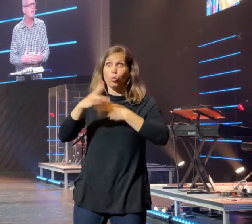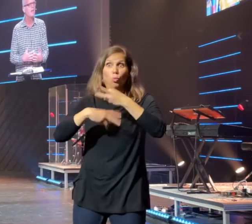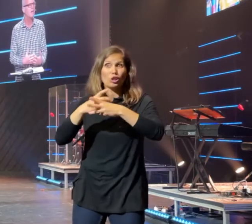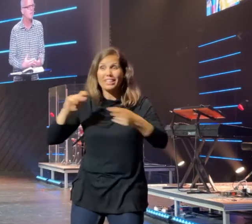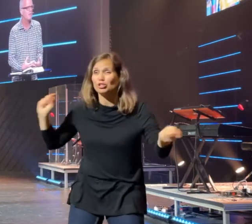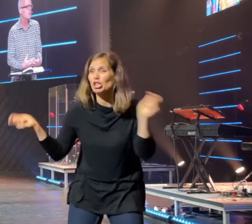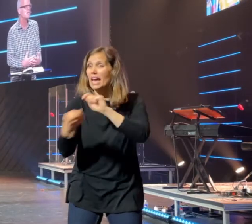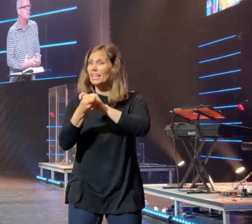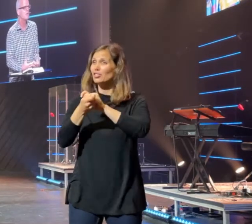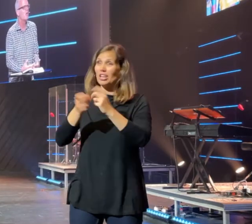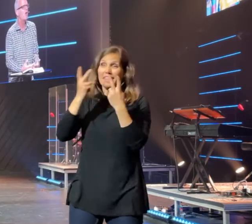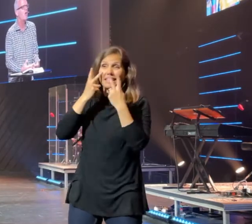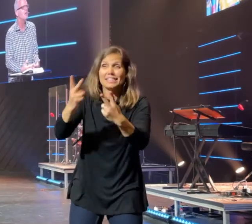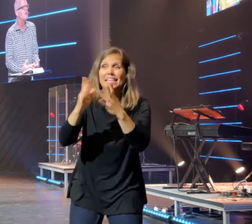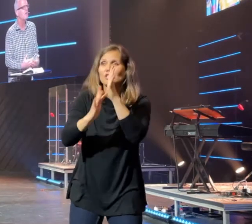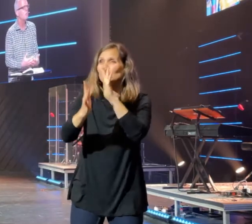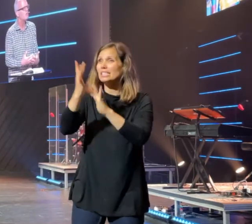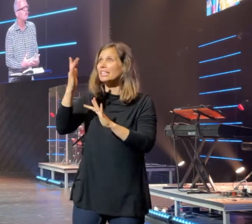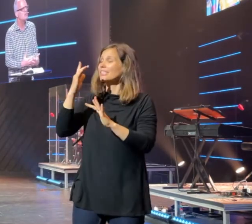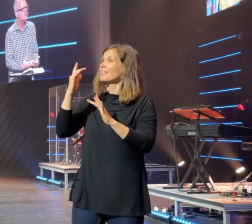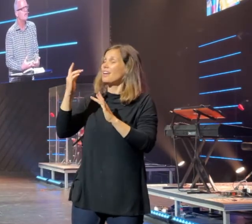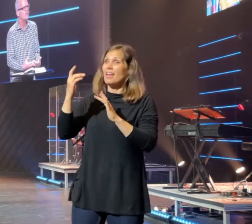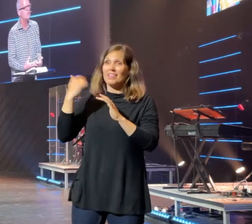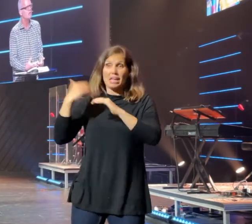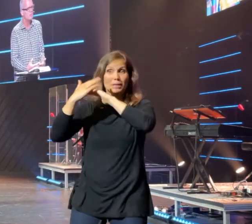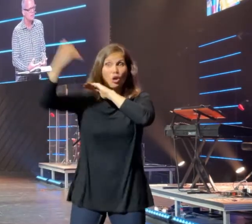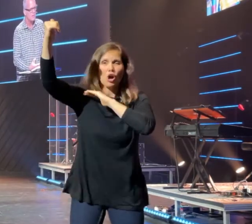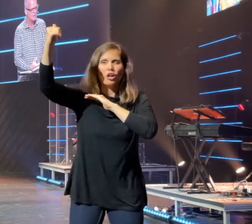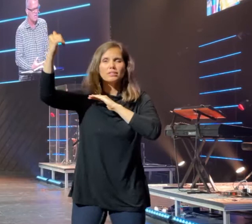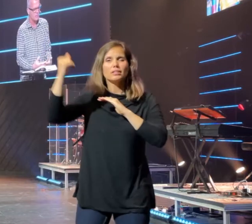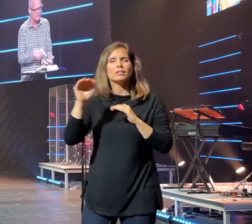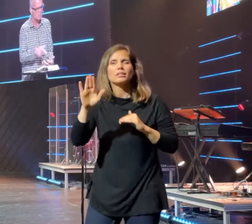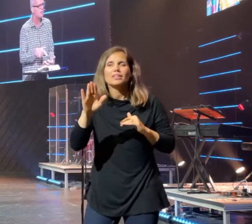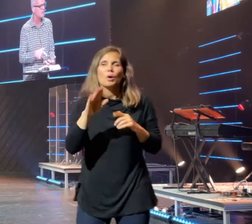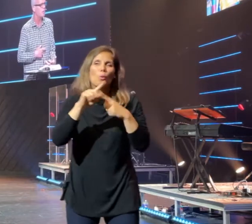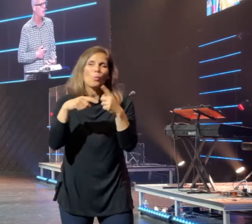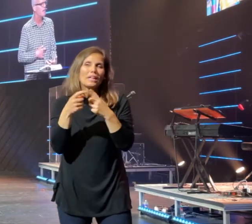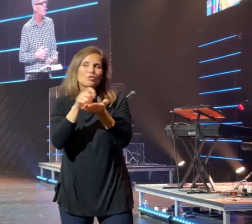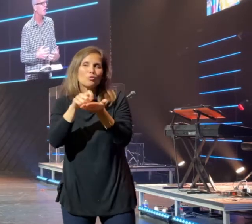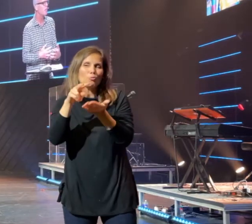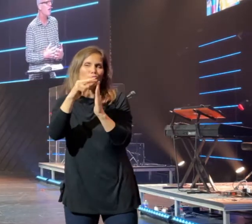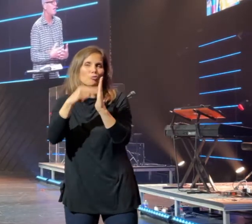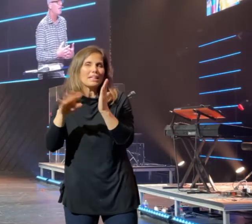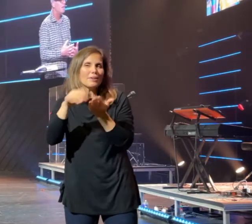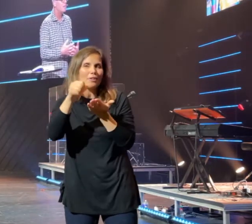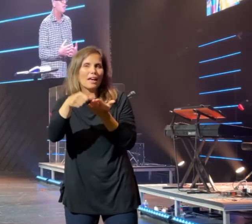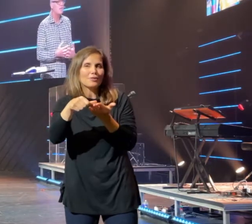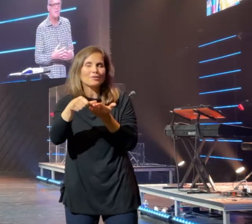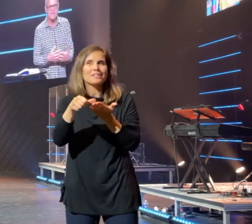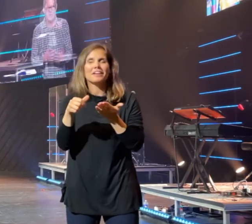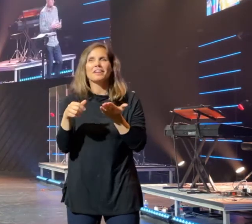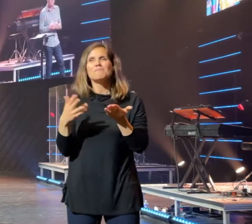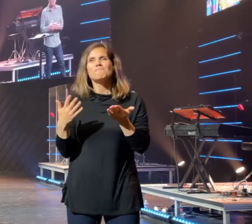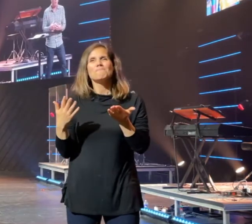come. They had been anointed. They had been called. And what they're doing, if you read the letters carefully, including this one, they're really writing,